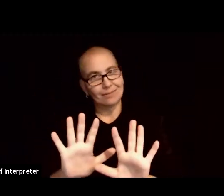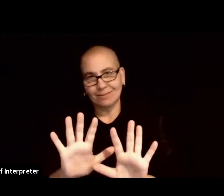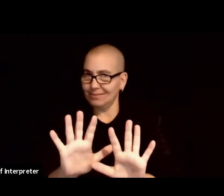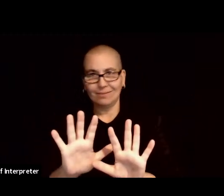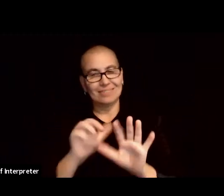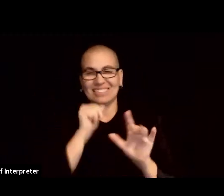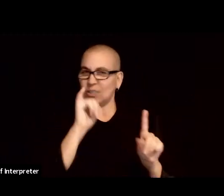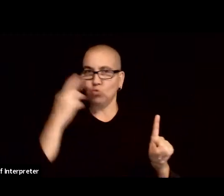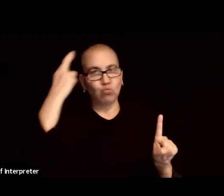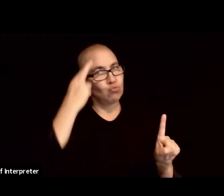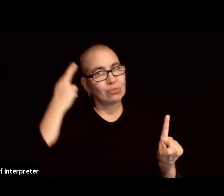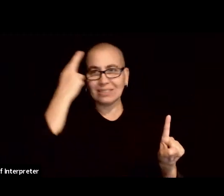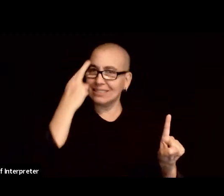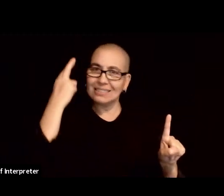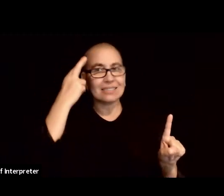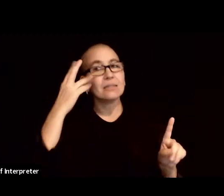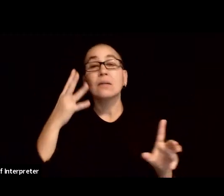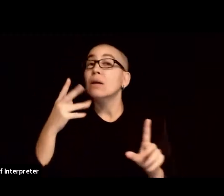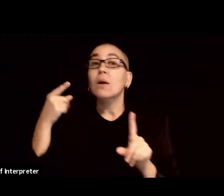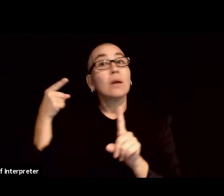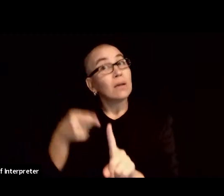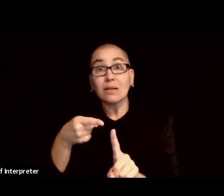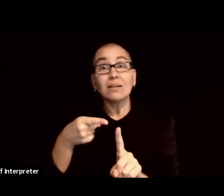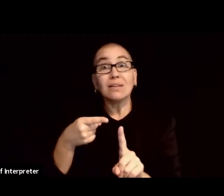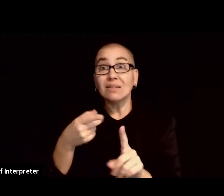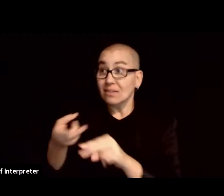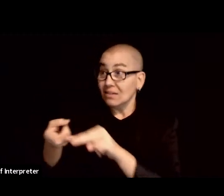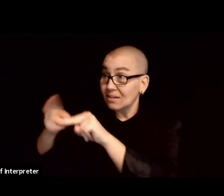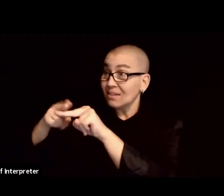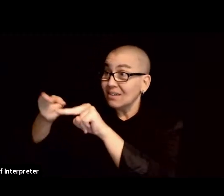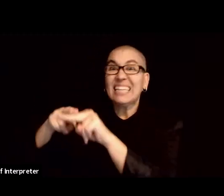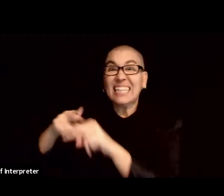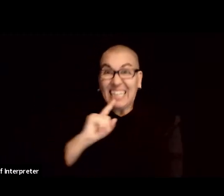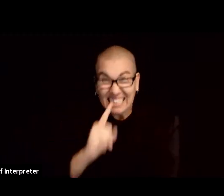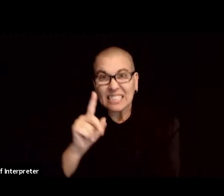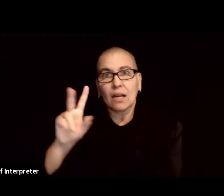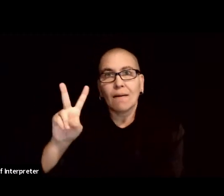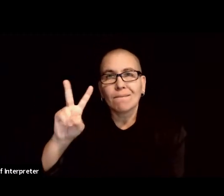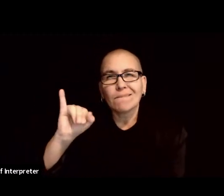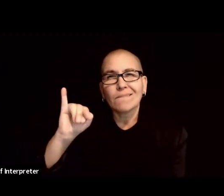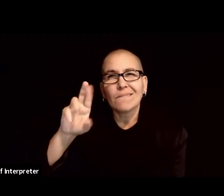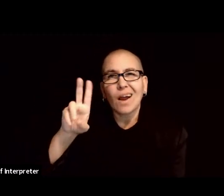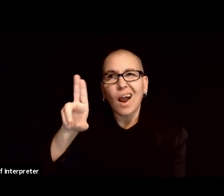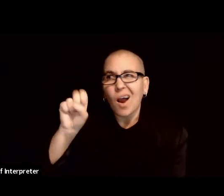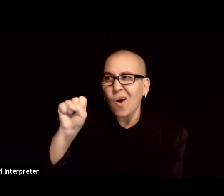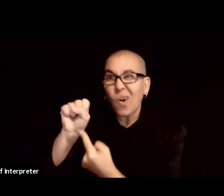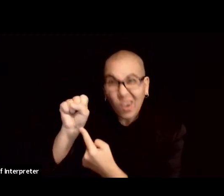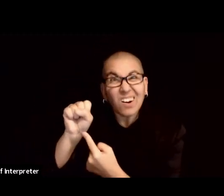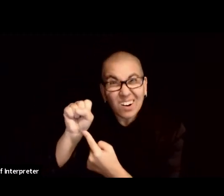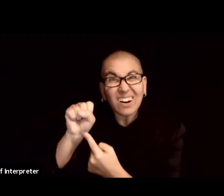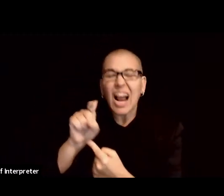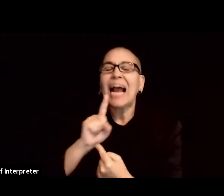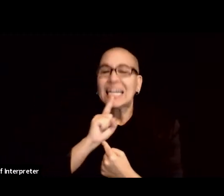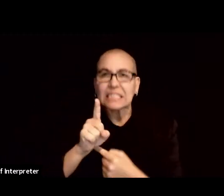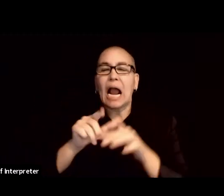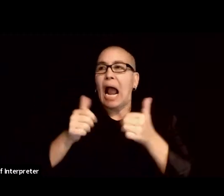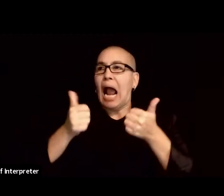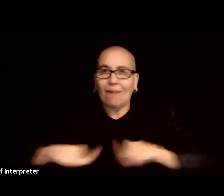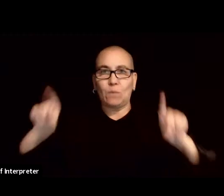circulating in our state. We also have regional and county level data on case